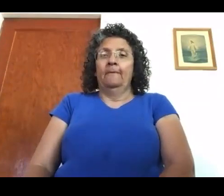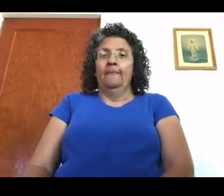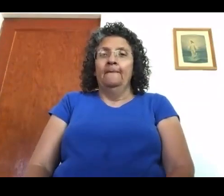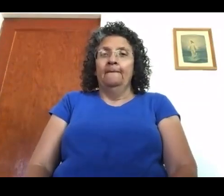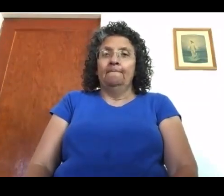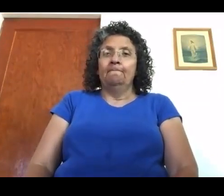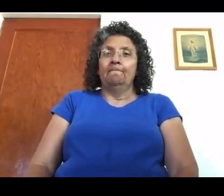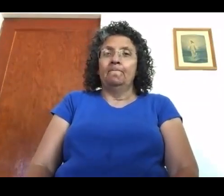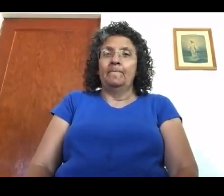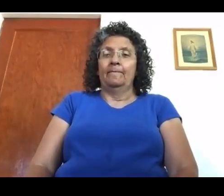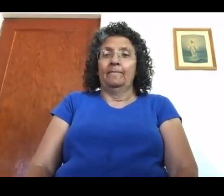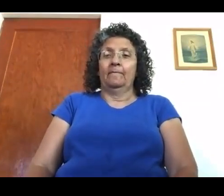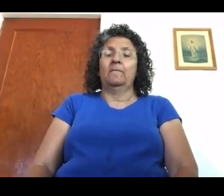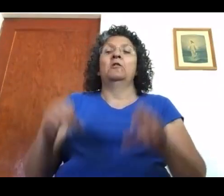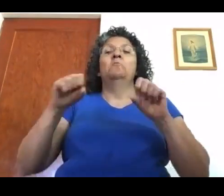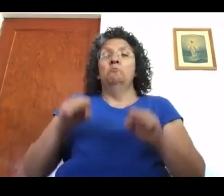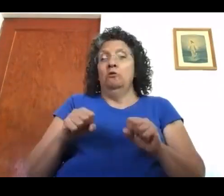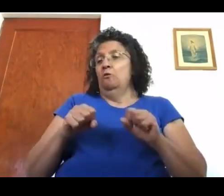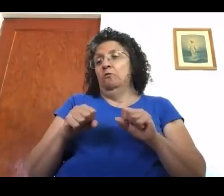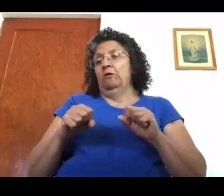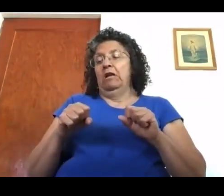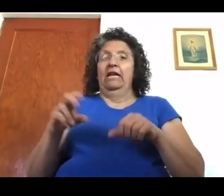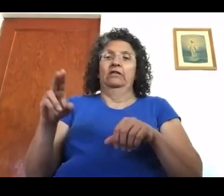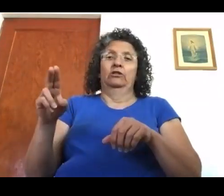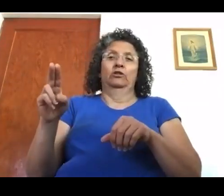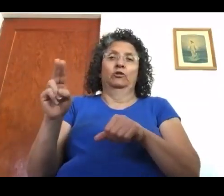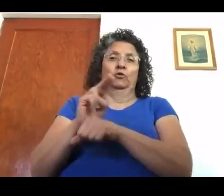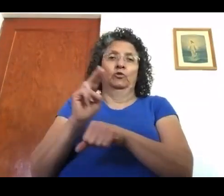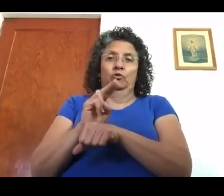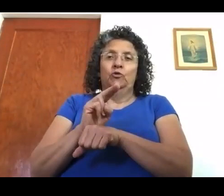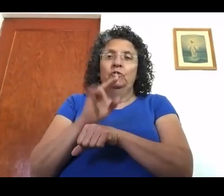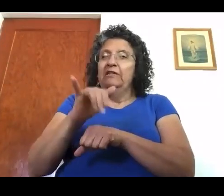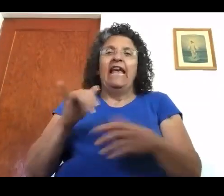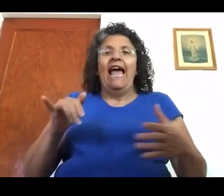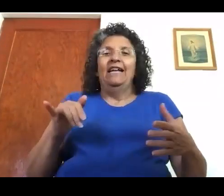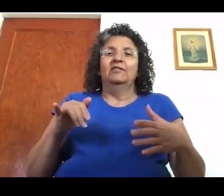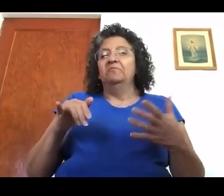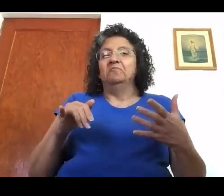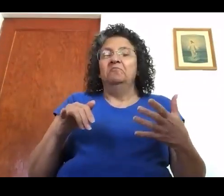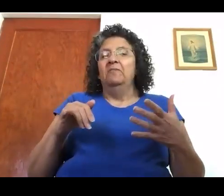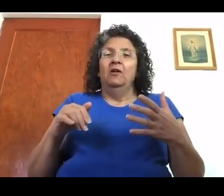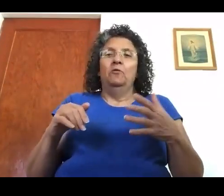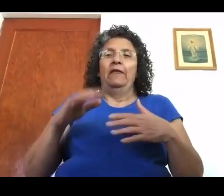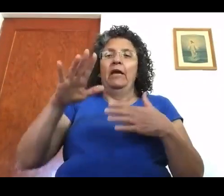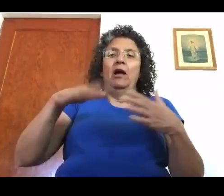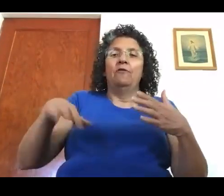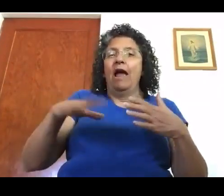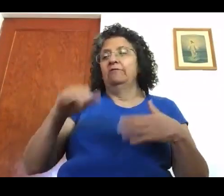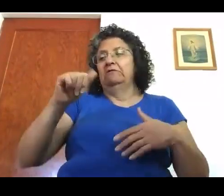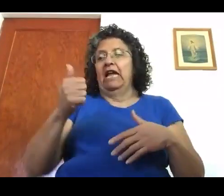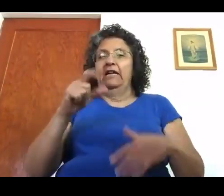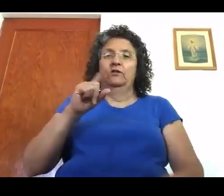So you can do this with, I don't know, 10, 20 seeds, just to get an idea that seeds are very diverse